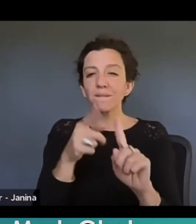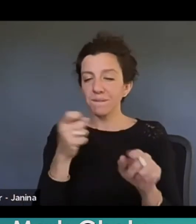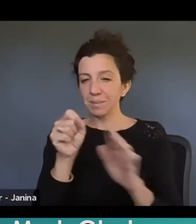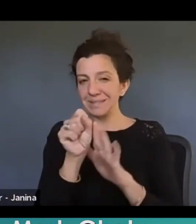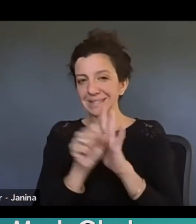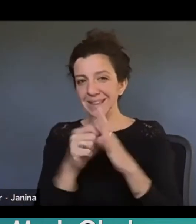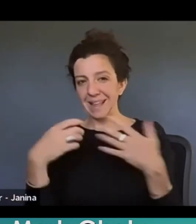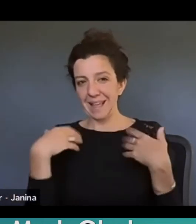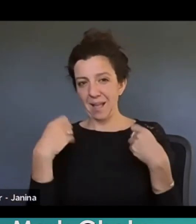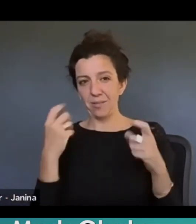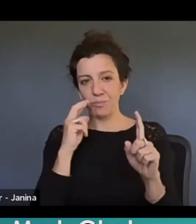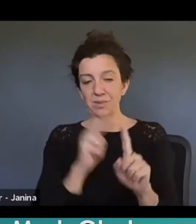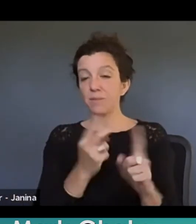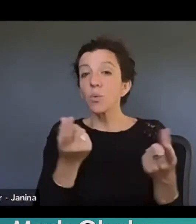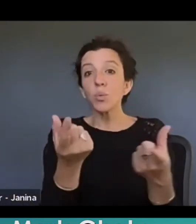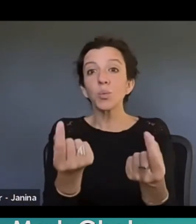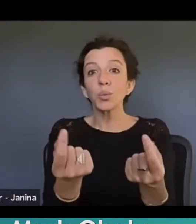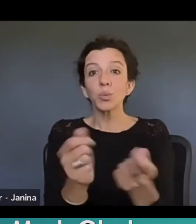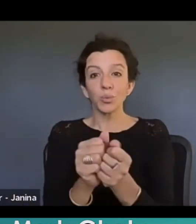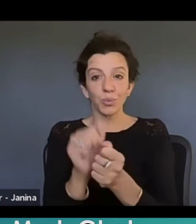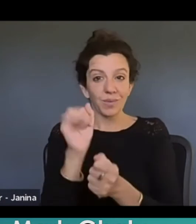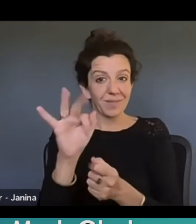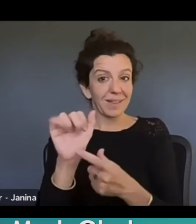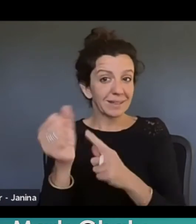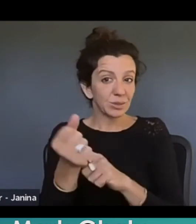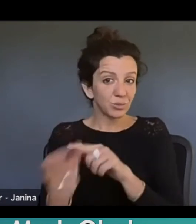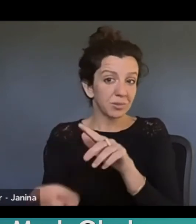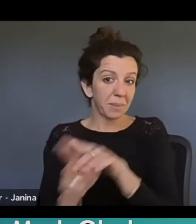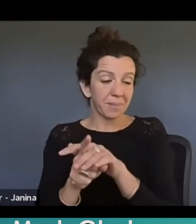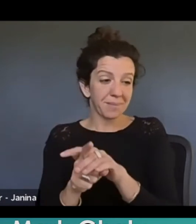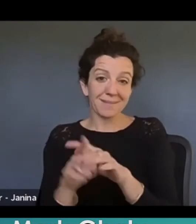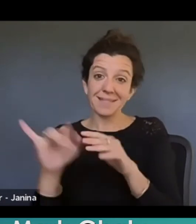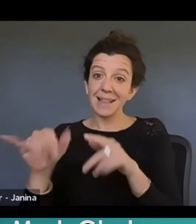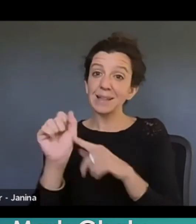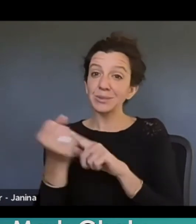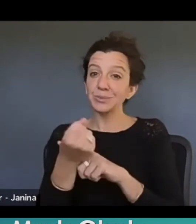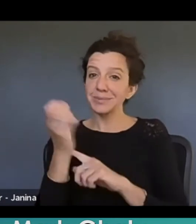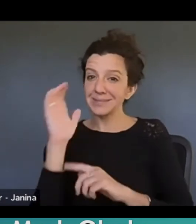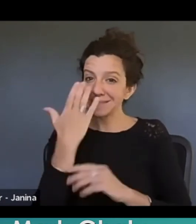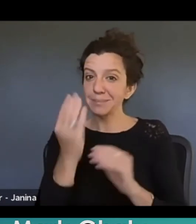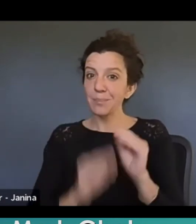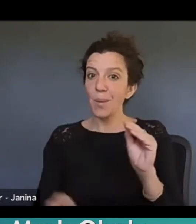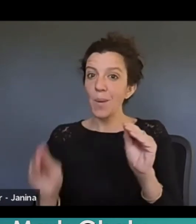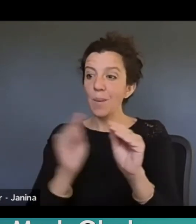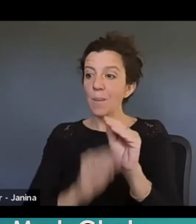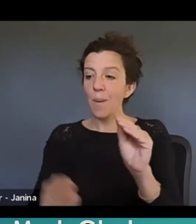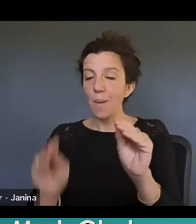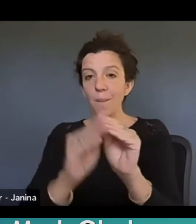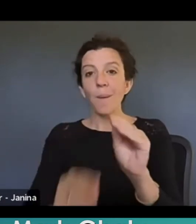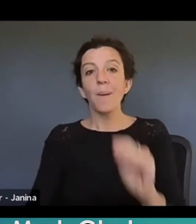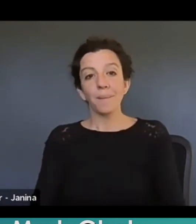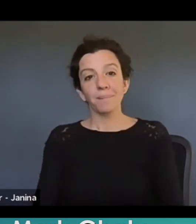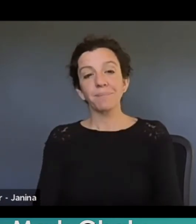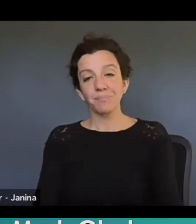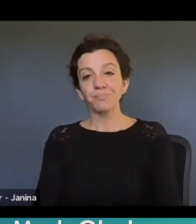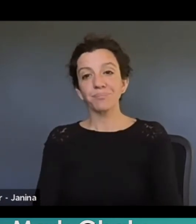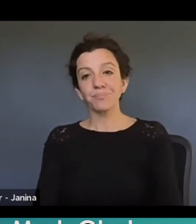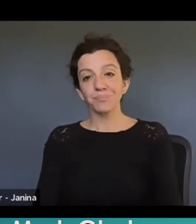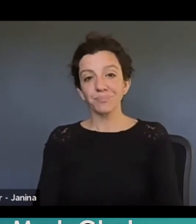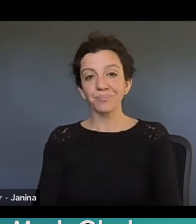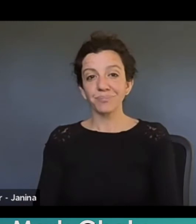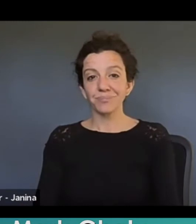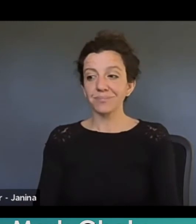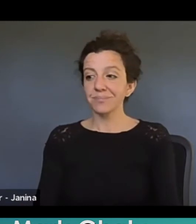do if they're presented with those situations, which unfortunately seem to be happening far and far too often? Yeah, thanks for the